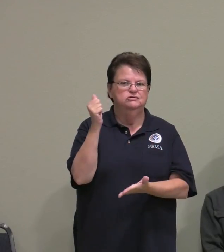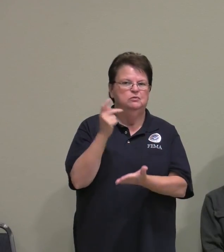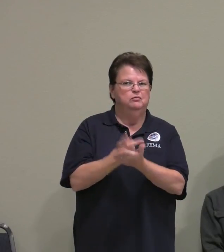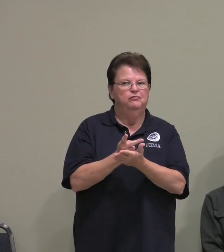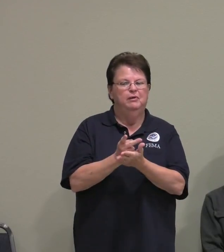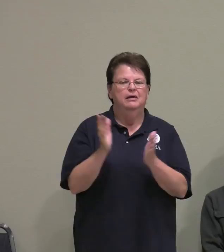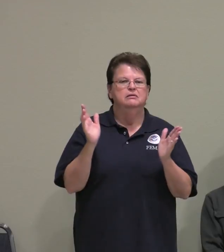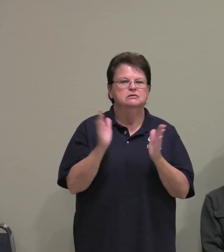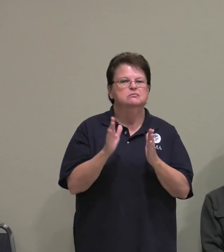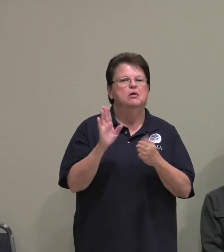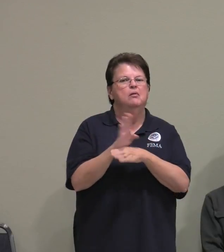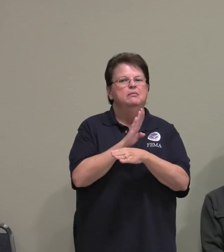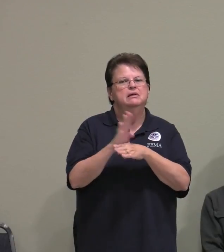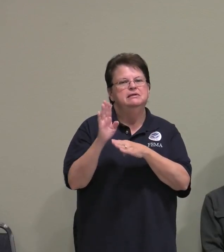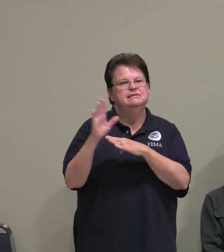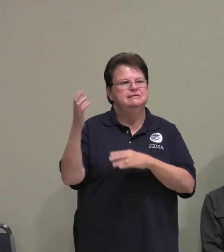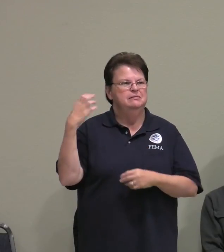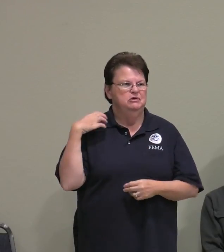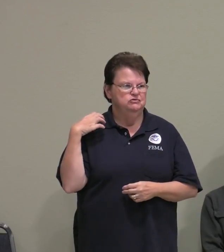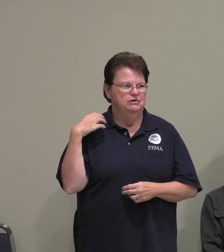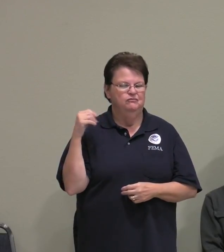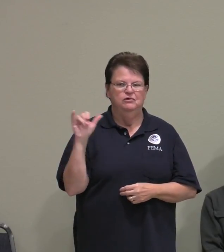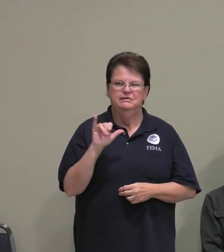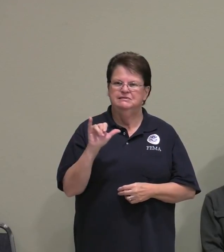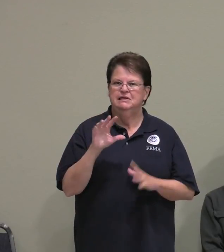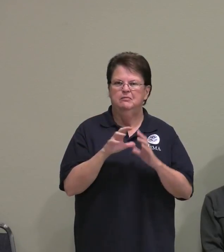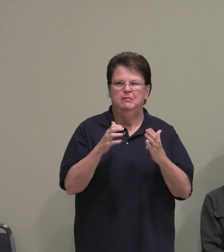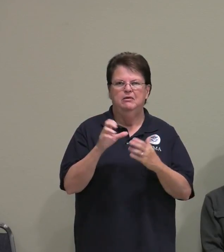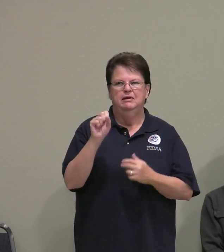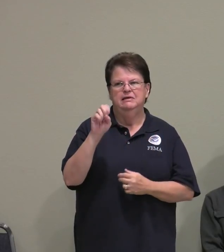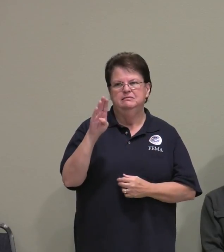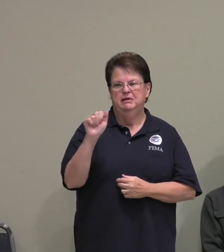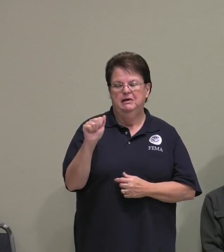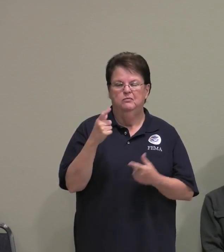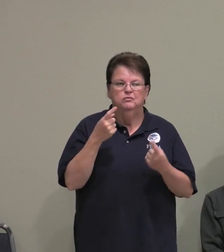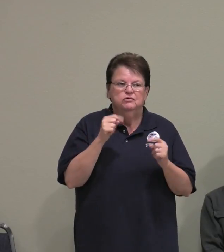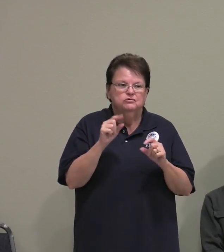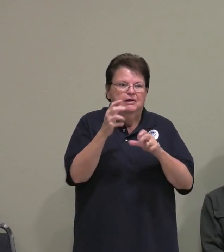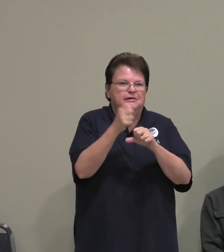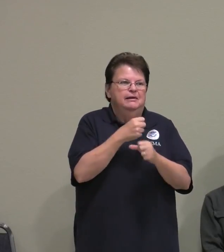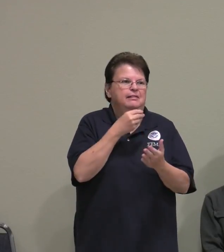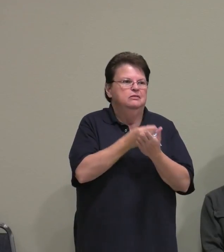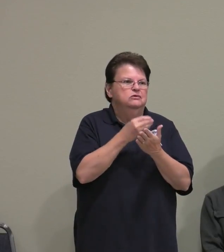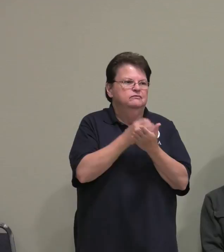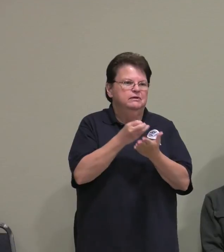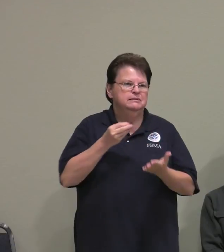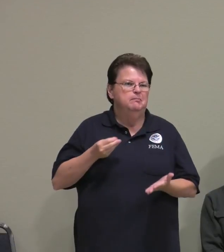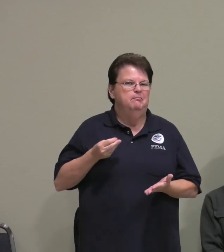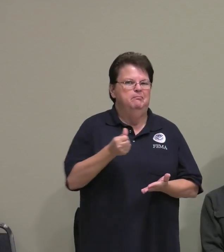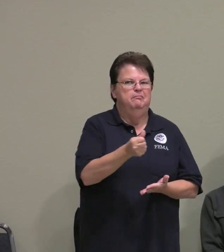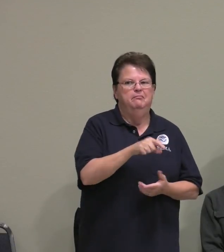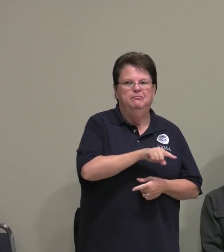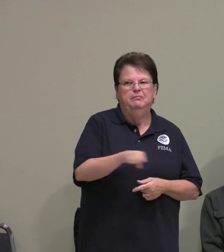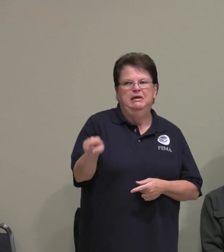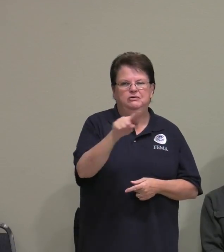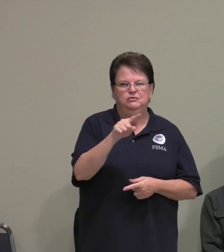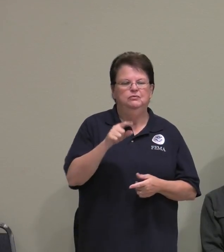by the Small Business Administration for the same amount. So right there, we're trying to start getting those funds back into your hands.